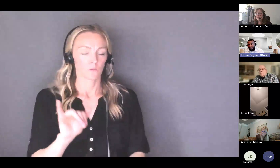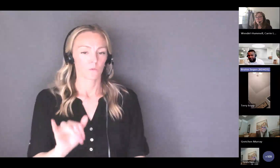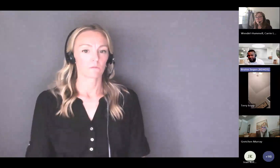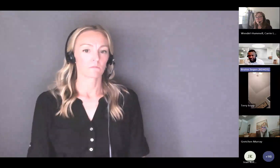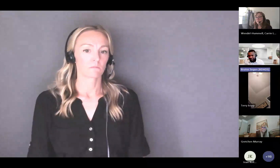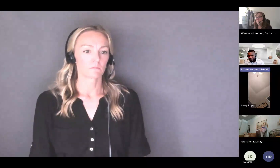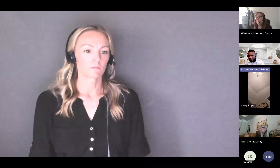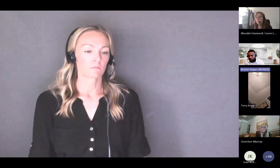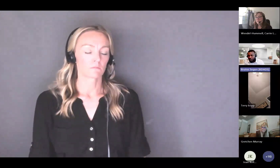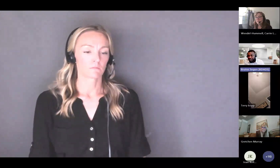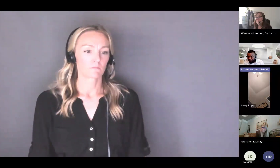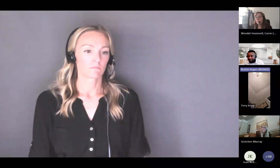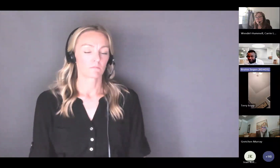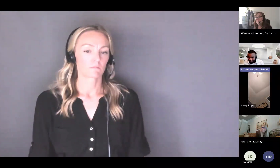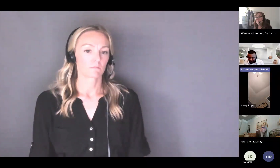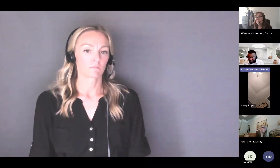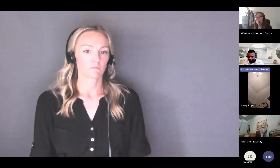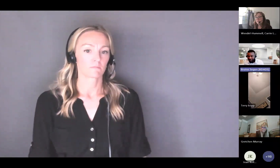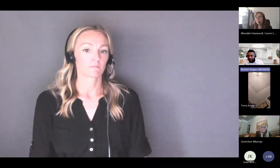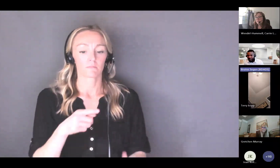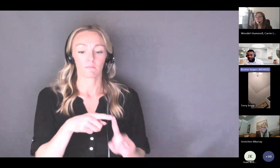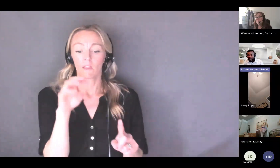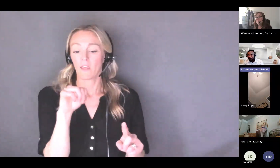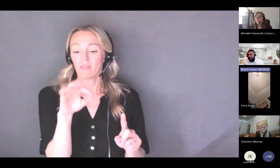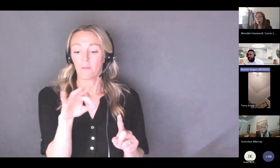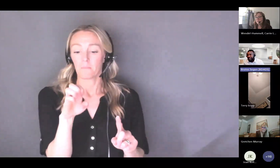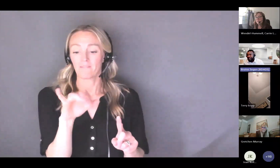the MFEI questions on the MIFI